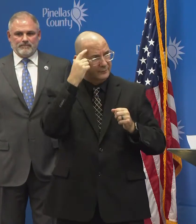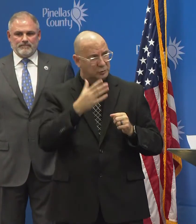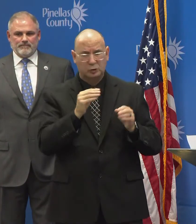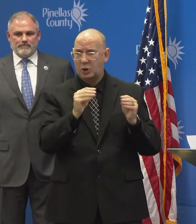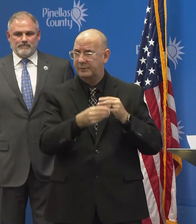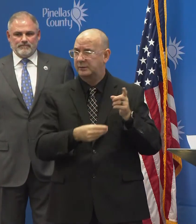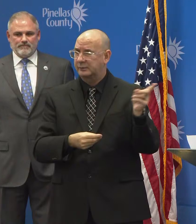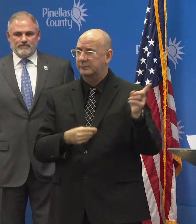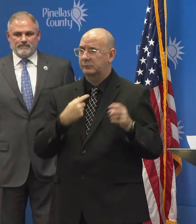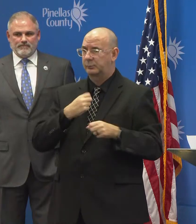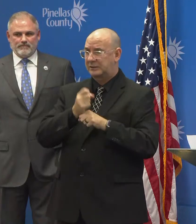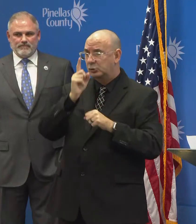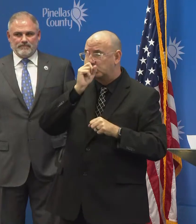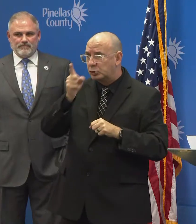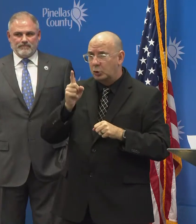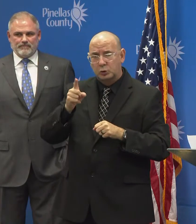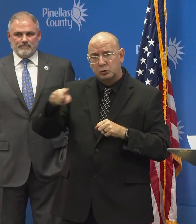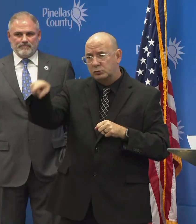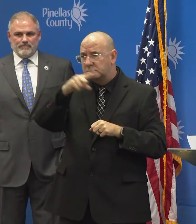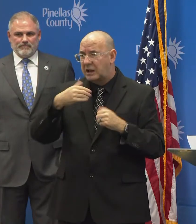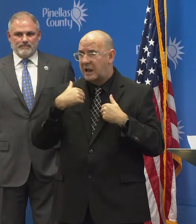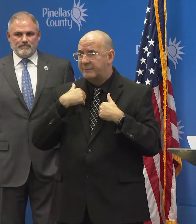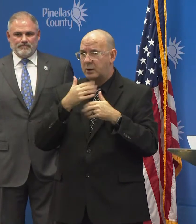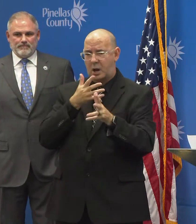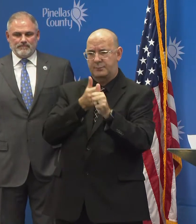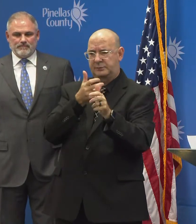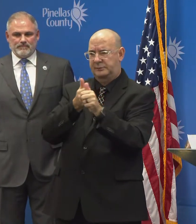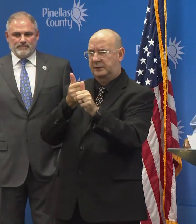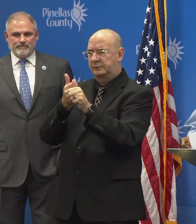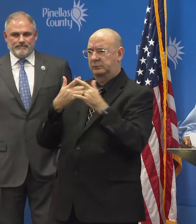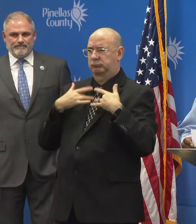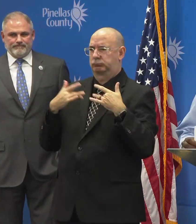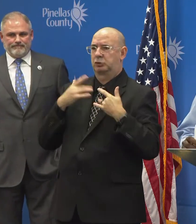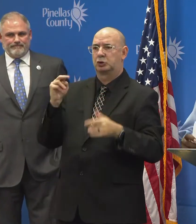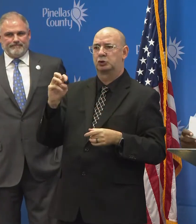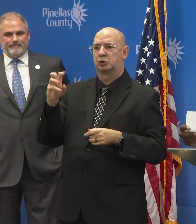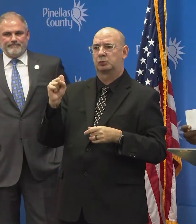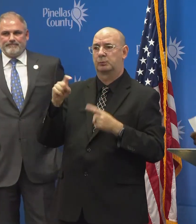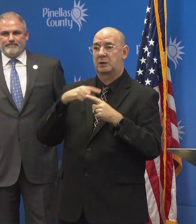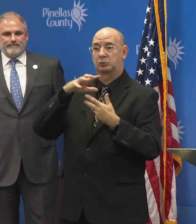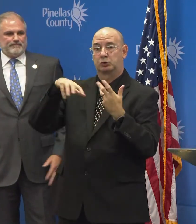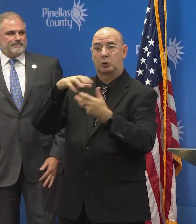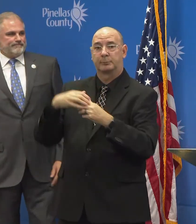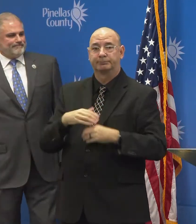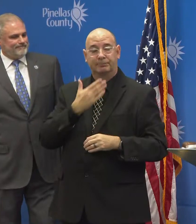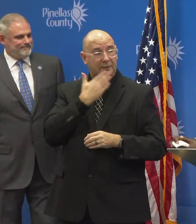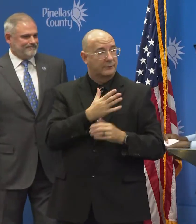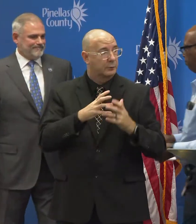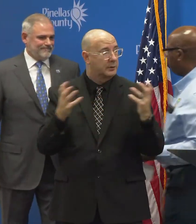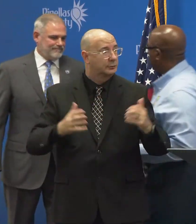you have the best information as we weather this storm. Thank you all. Thank you for being here, Governor. Thank you.